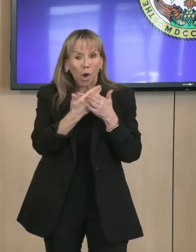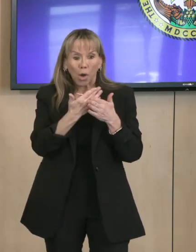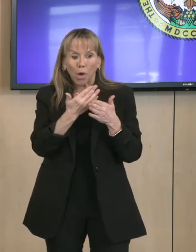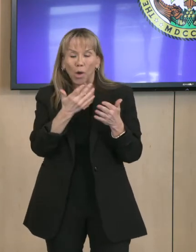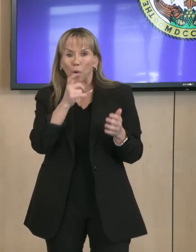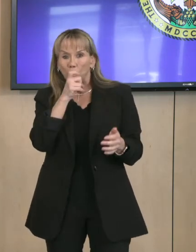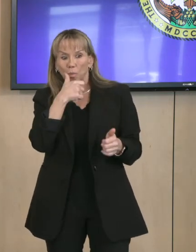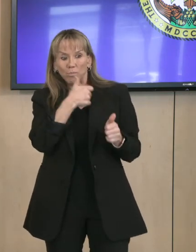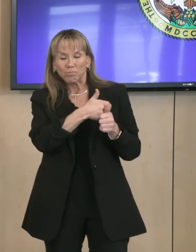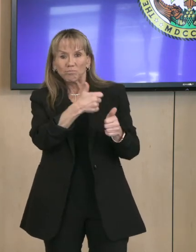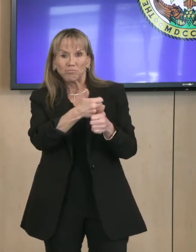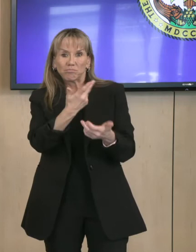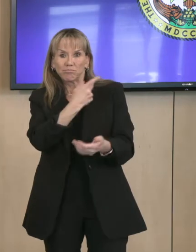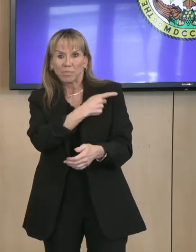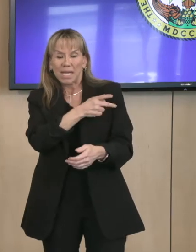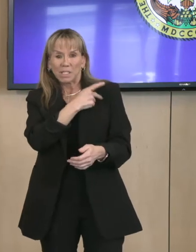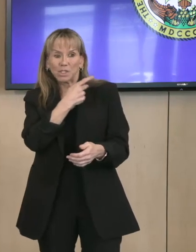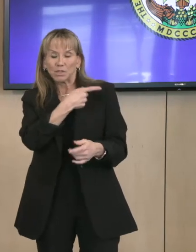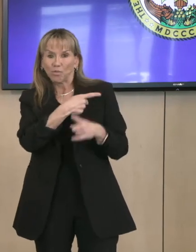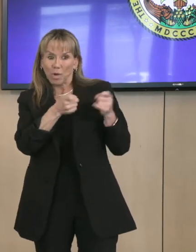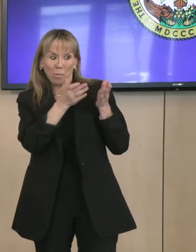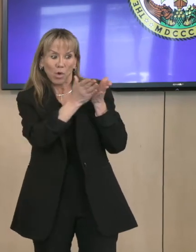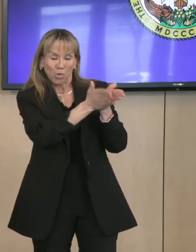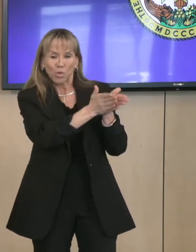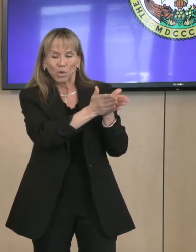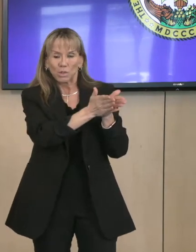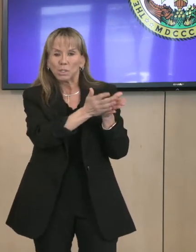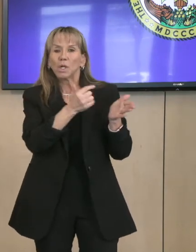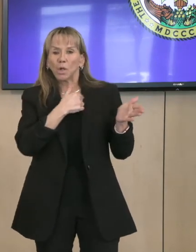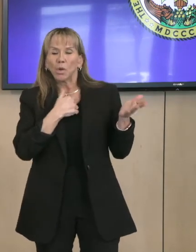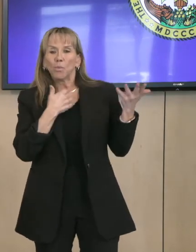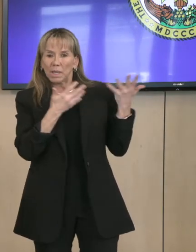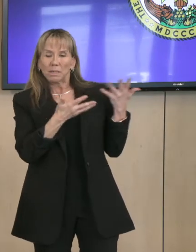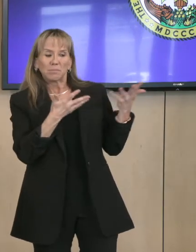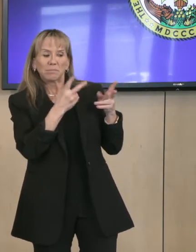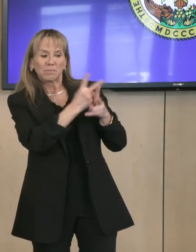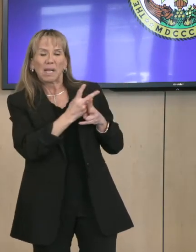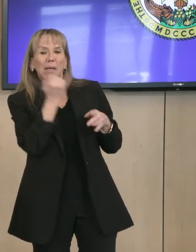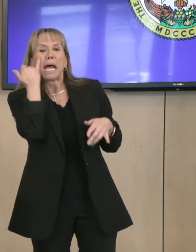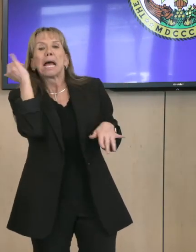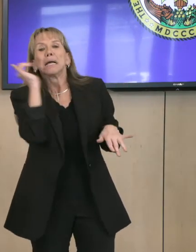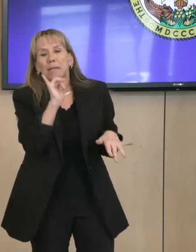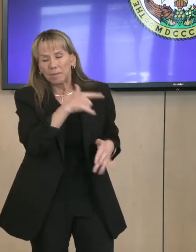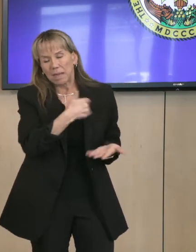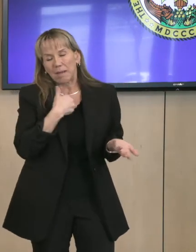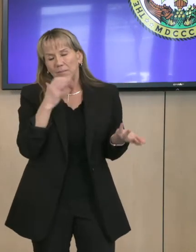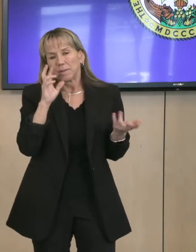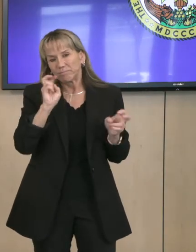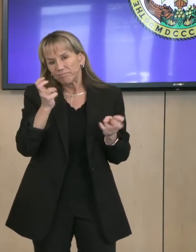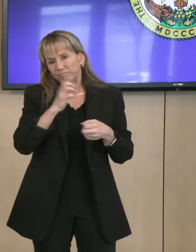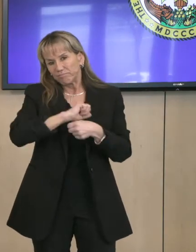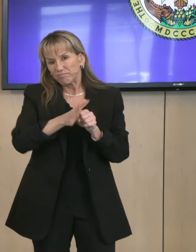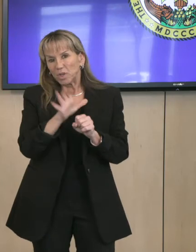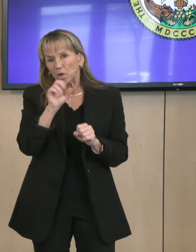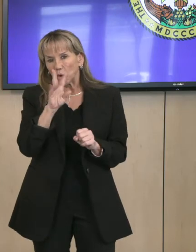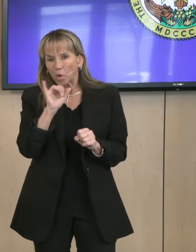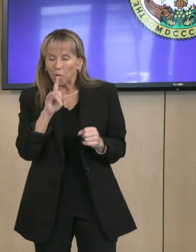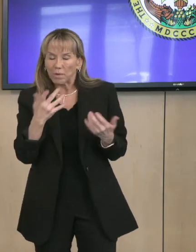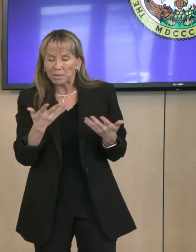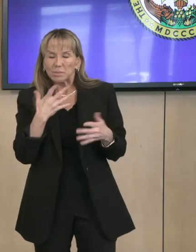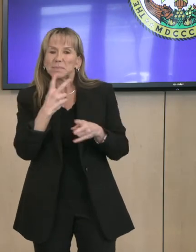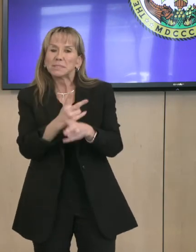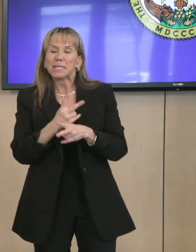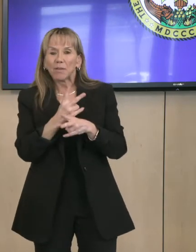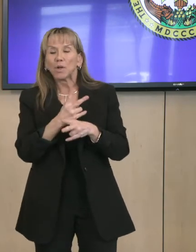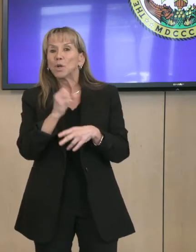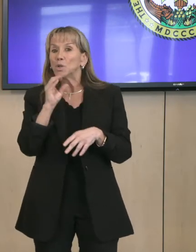the cruise ships are being treated as if they could have COVID. We're waiting for more information on that. And again, specifically the